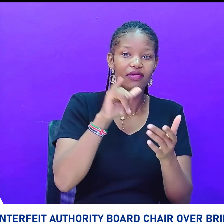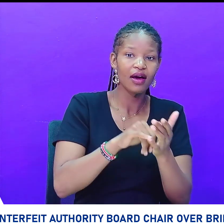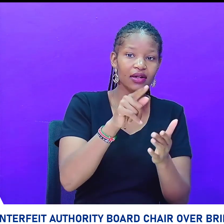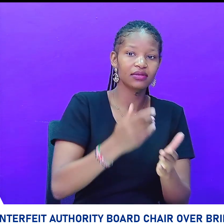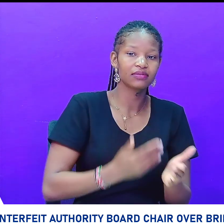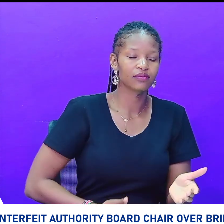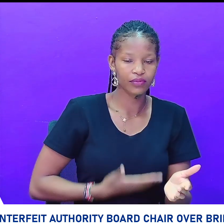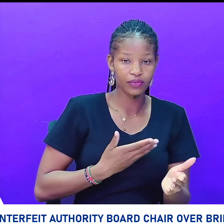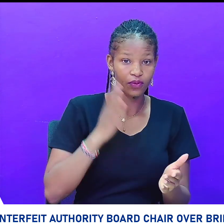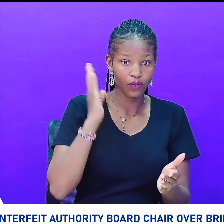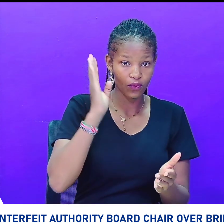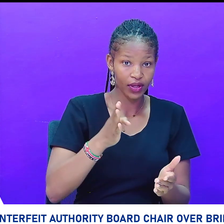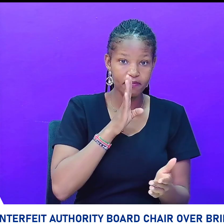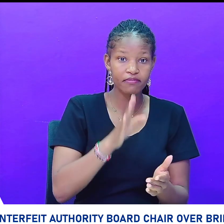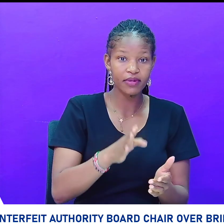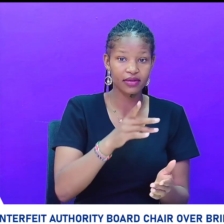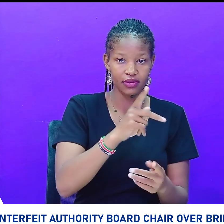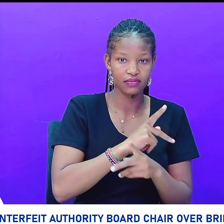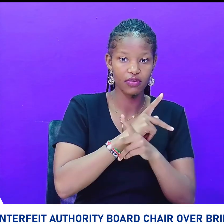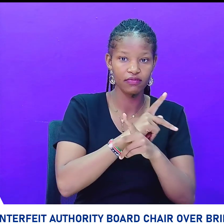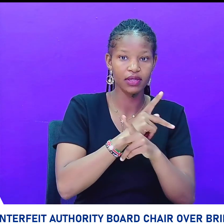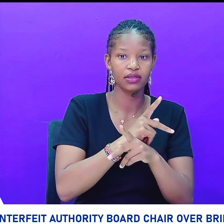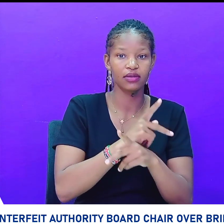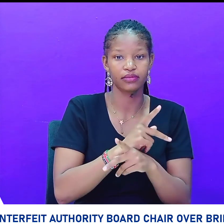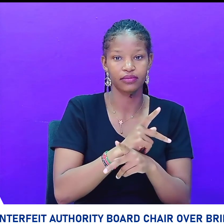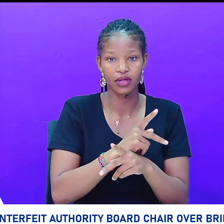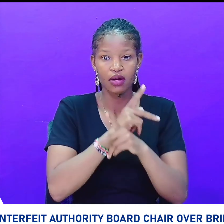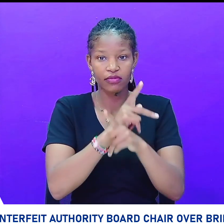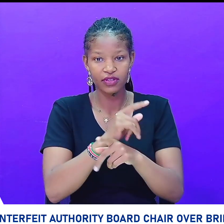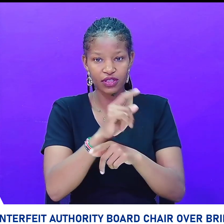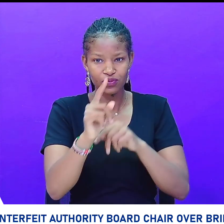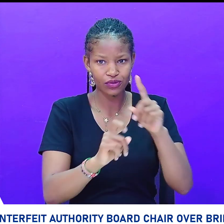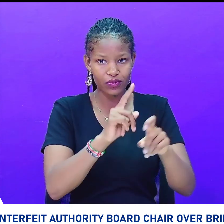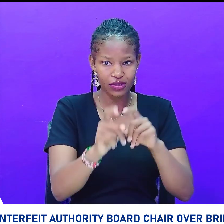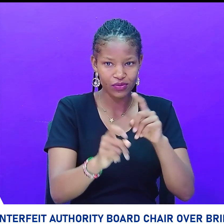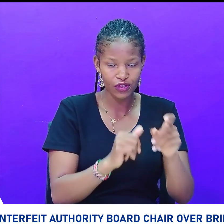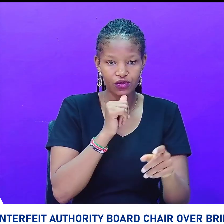far-reaching implications for governance and accountability within state agencies.